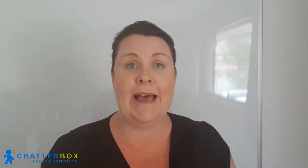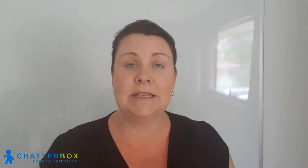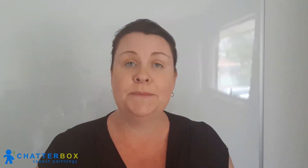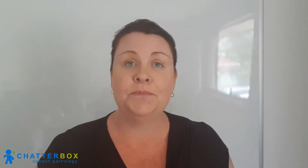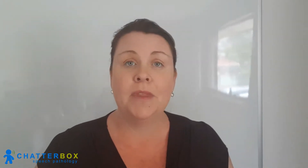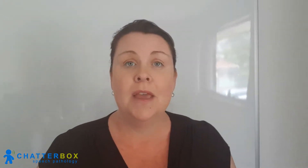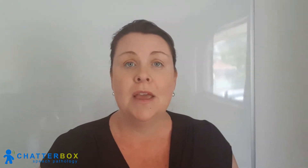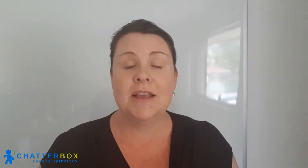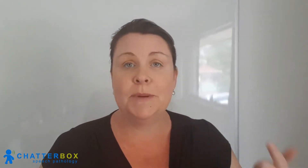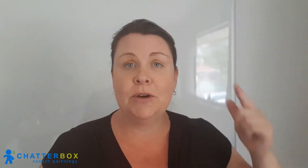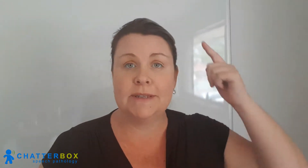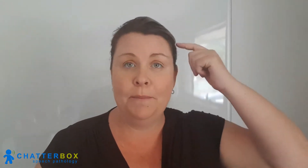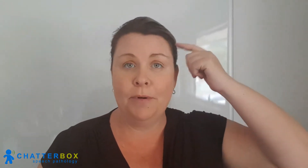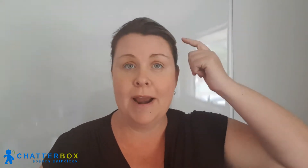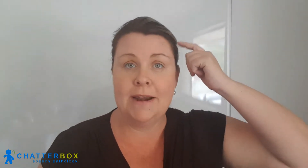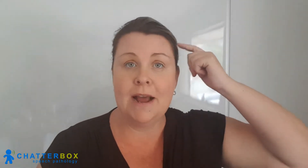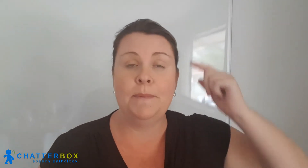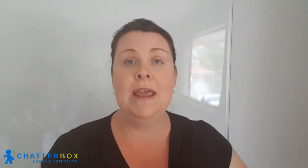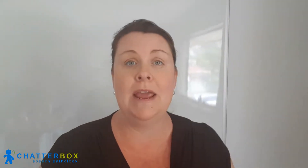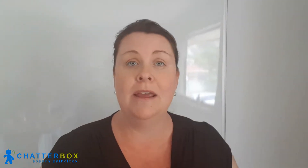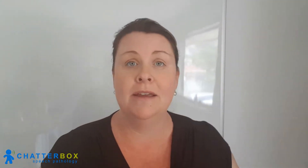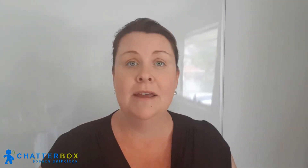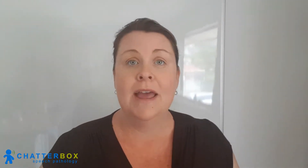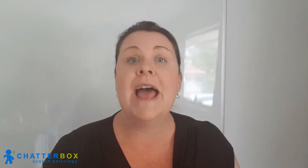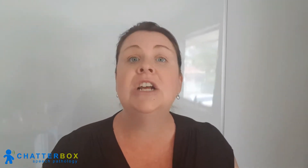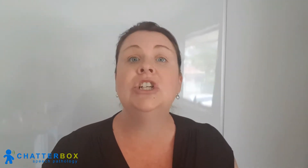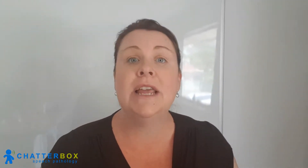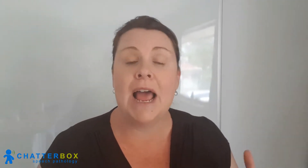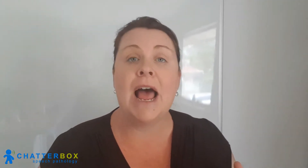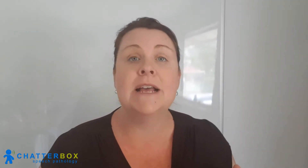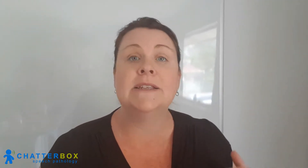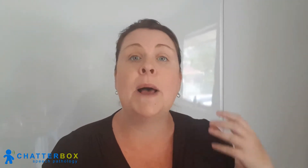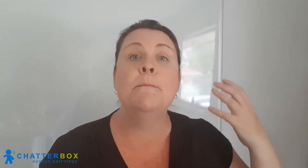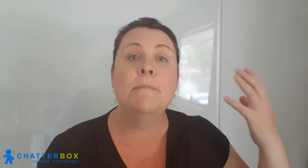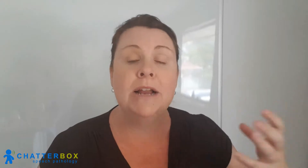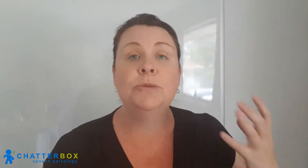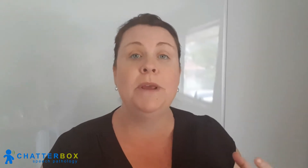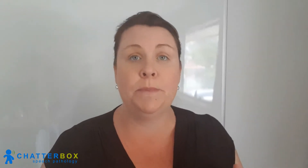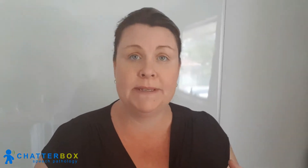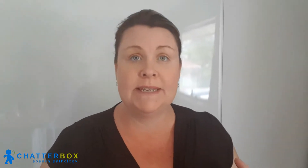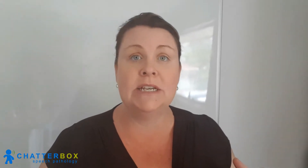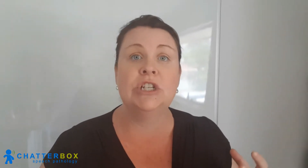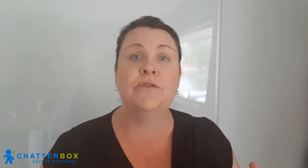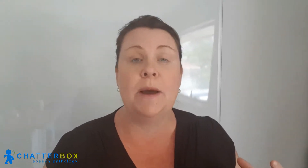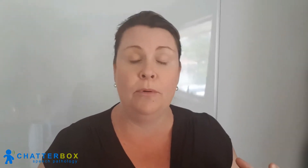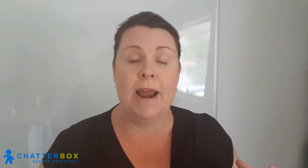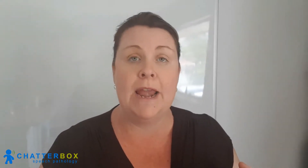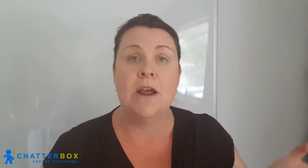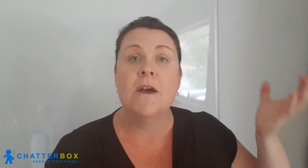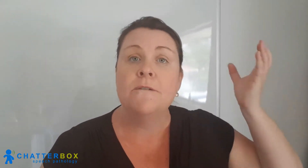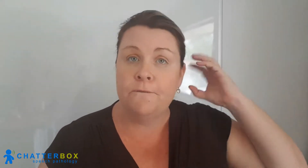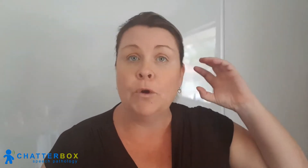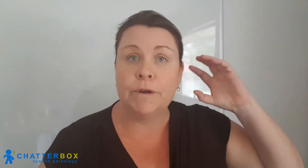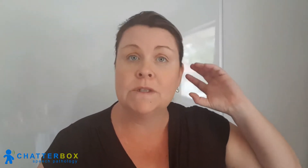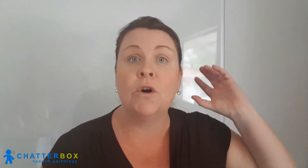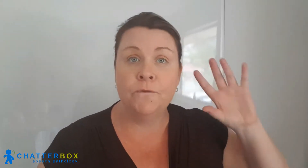that is because our brain up here actually has a much bigger percentage of our brain focused on